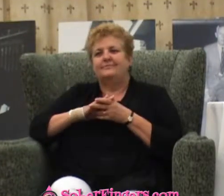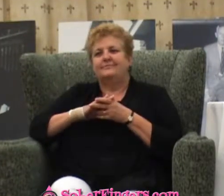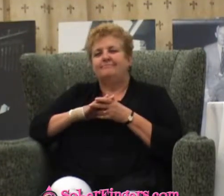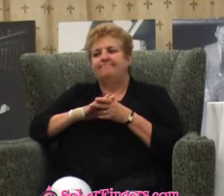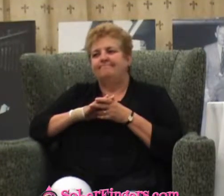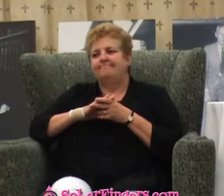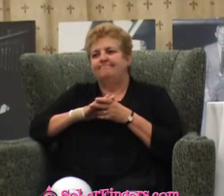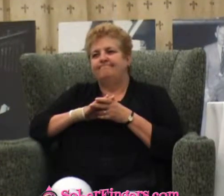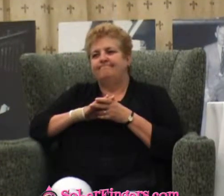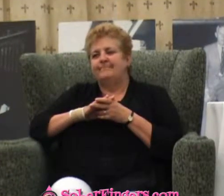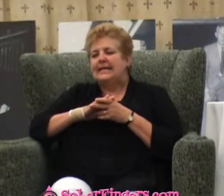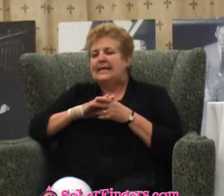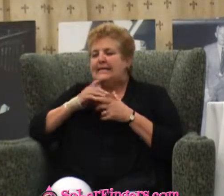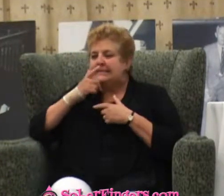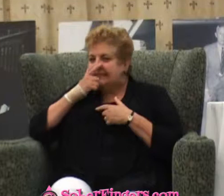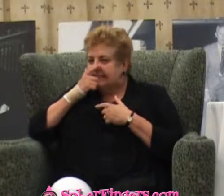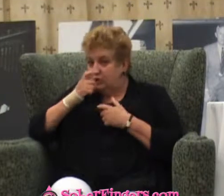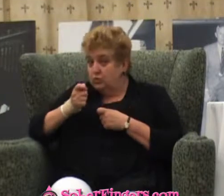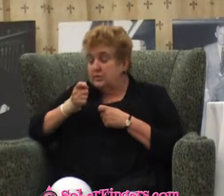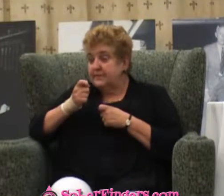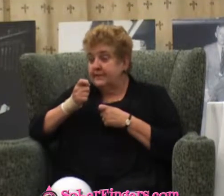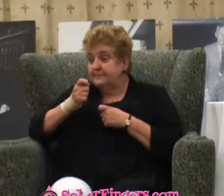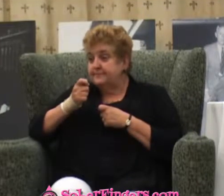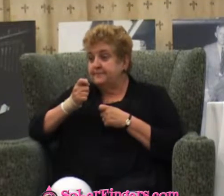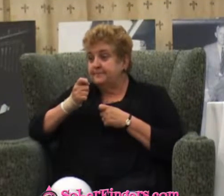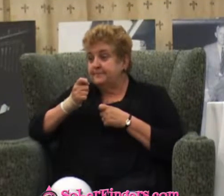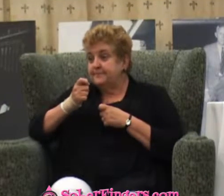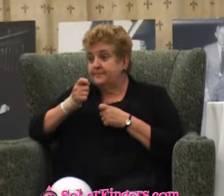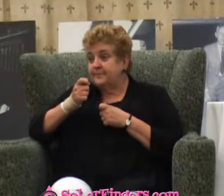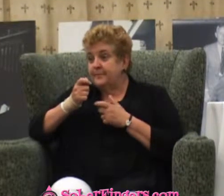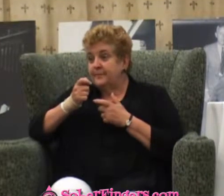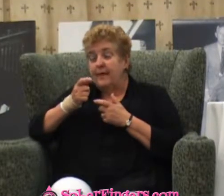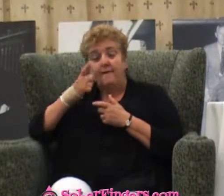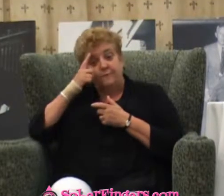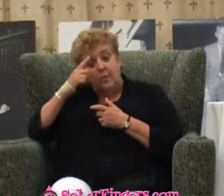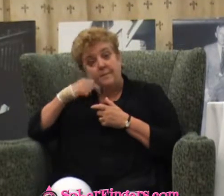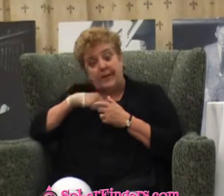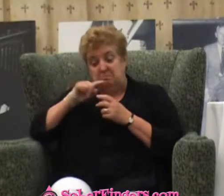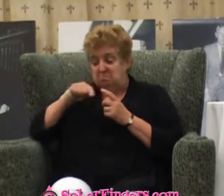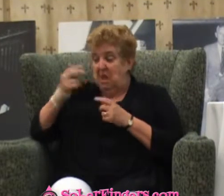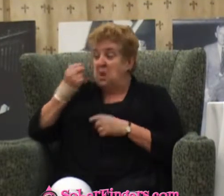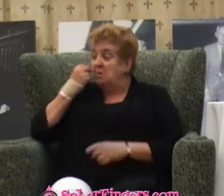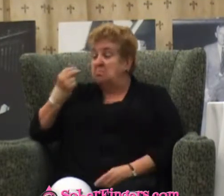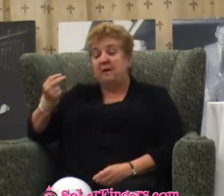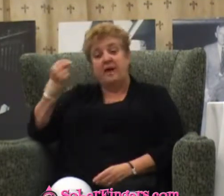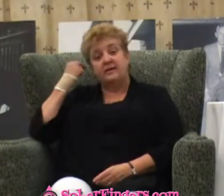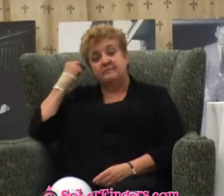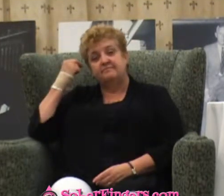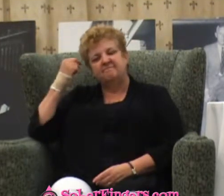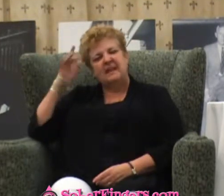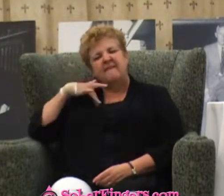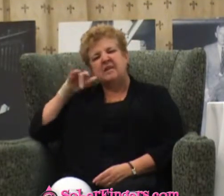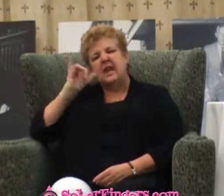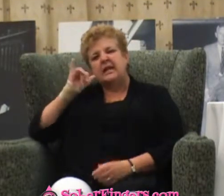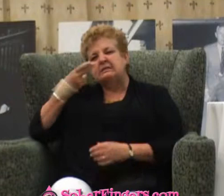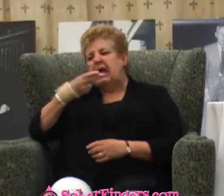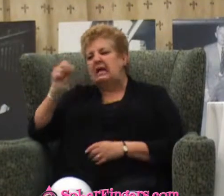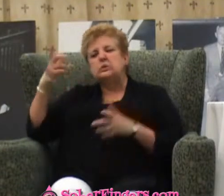It's so interesting because for me, when I look back at it, it's almost like I'm in the high school gym 25,